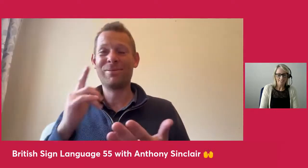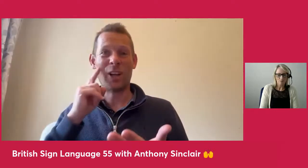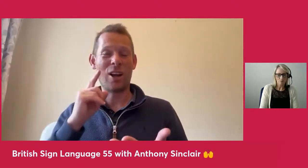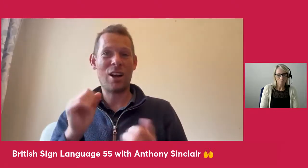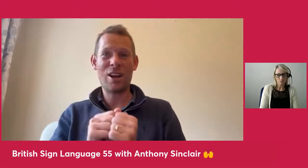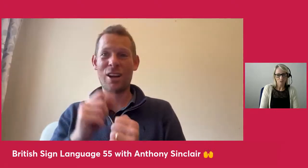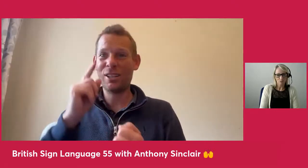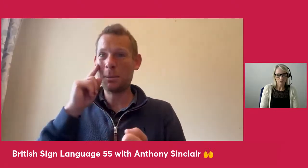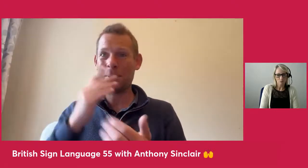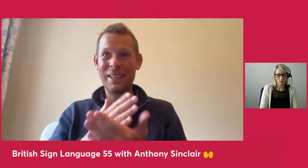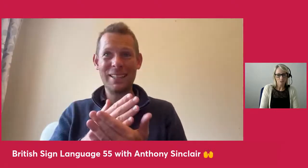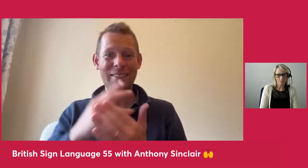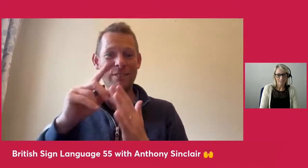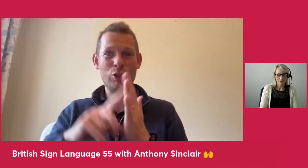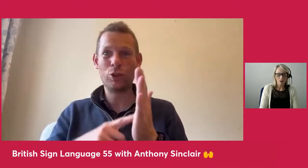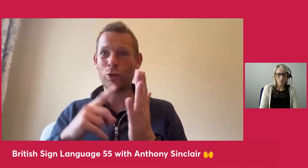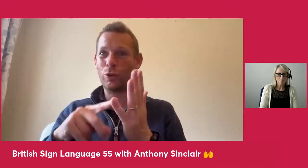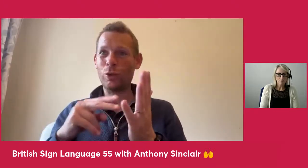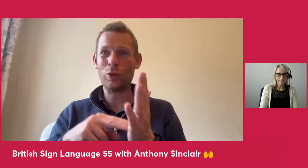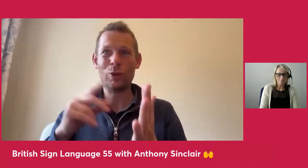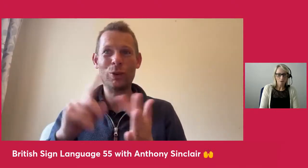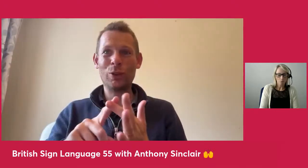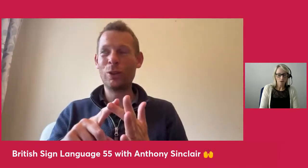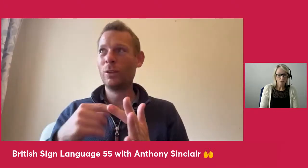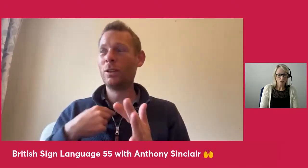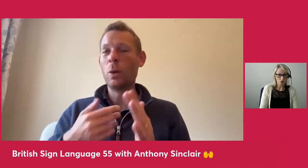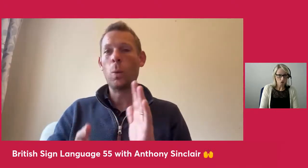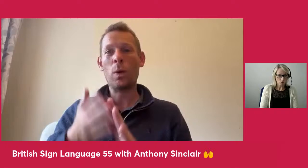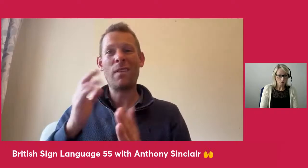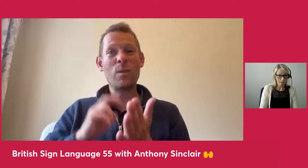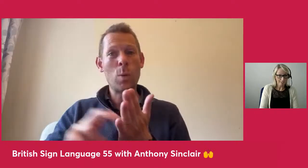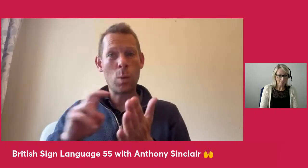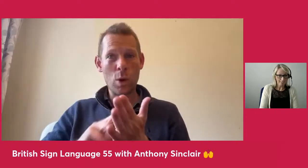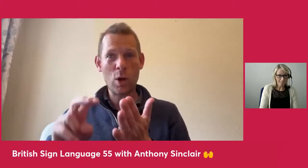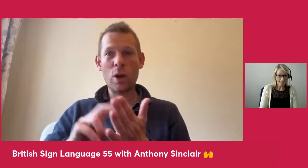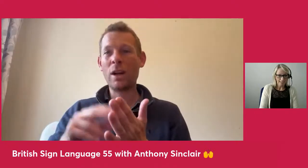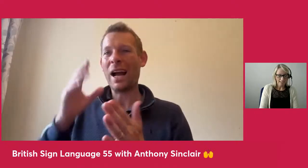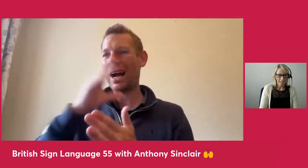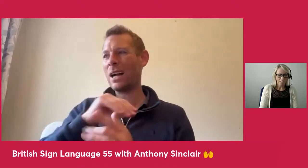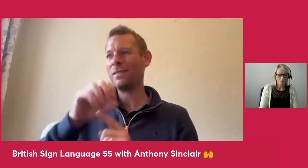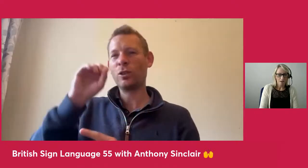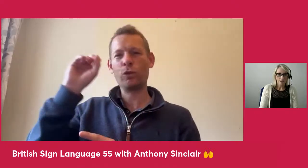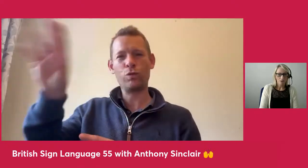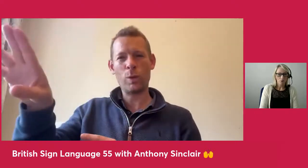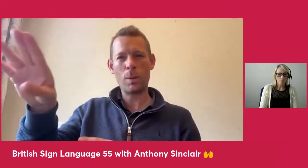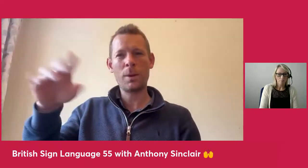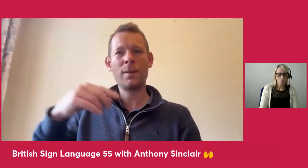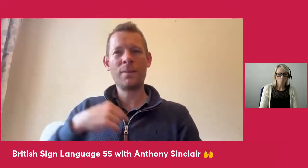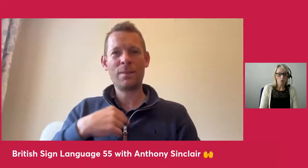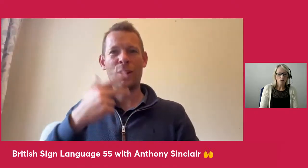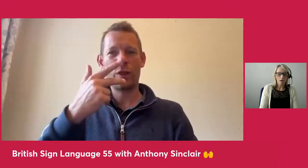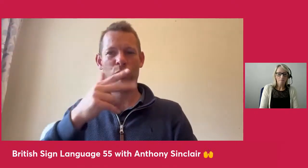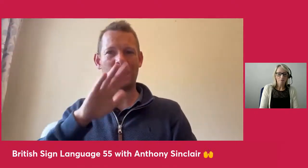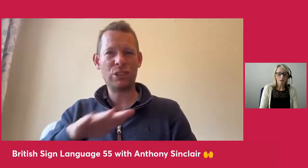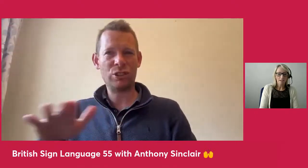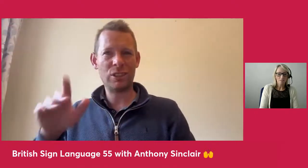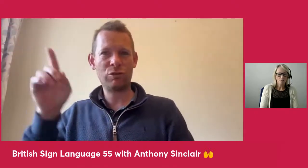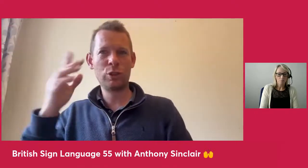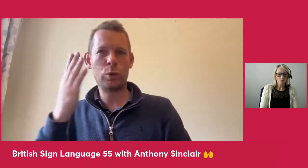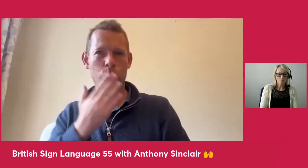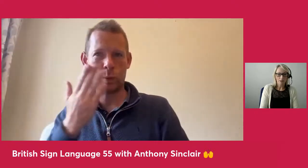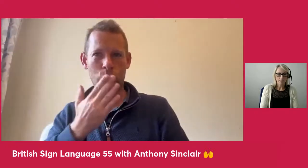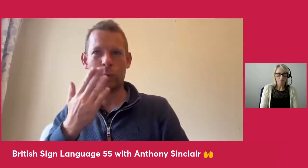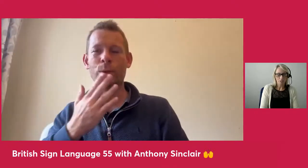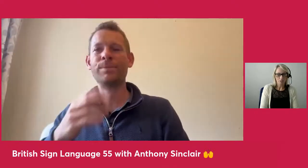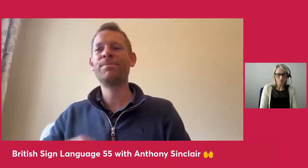cloudy, so not so good. Hard to believe that we are in June already. I went for a walk after I